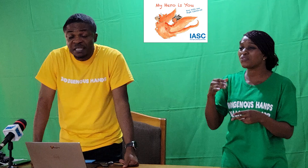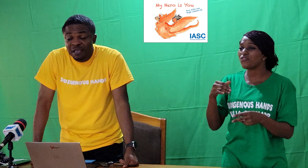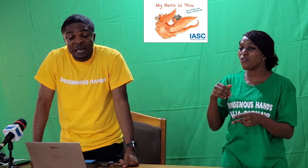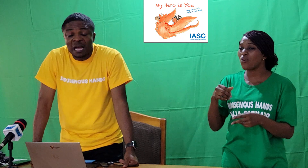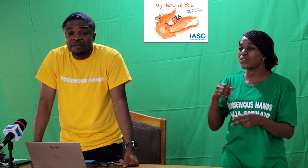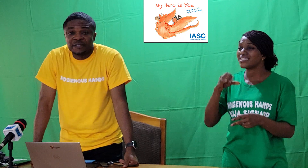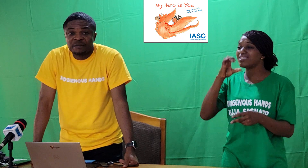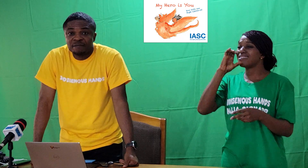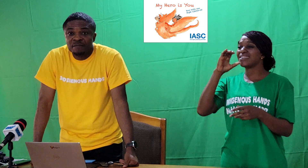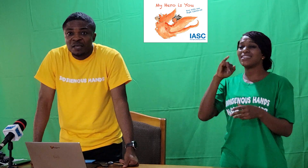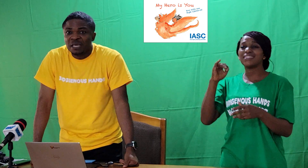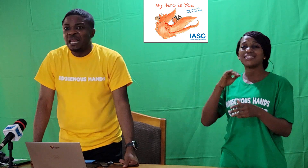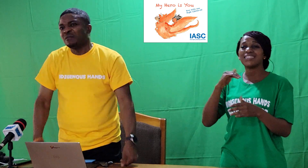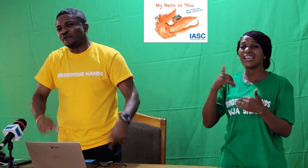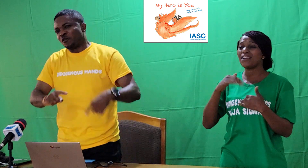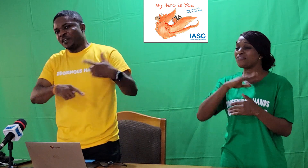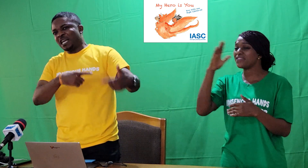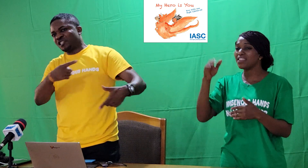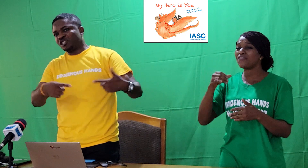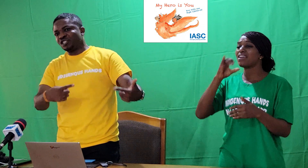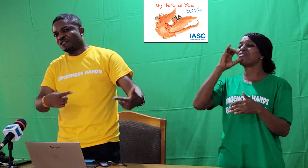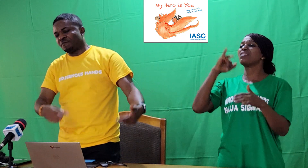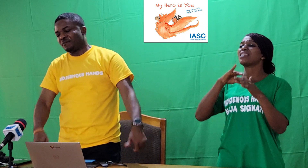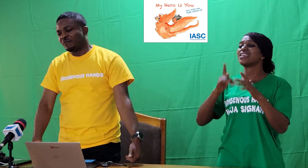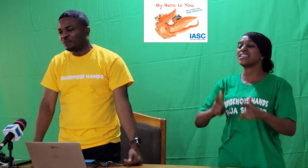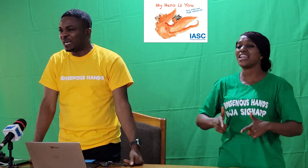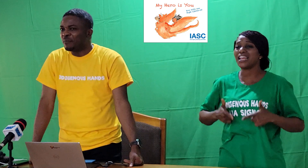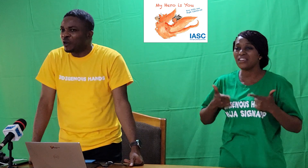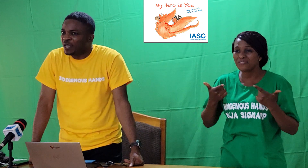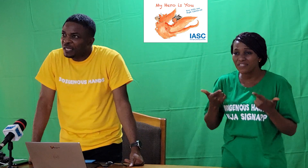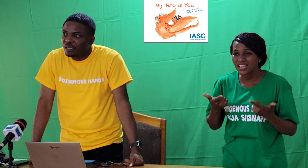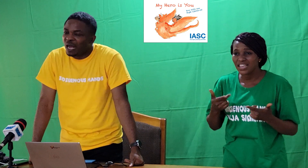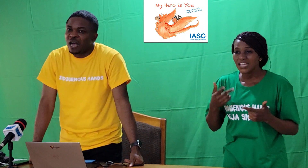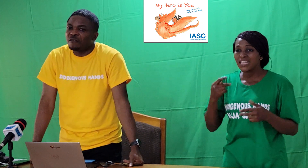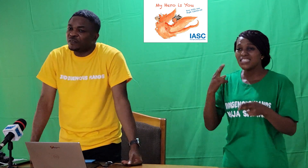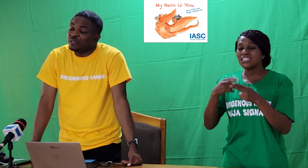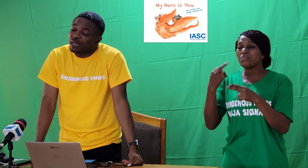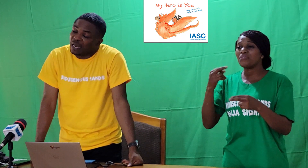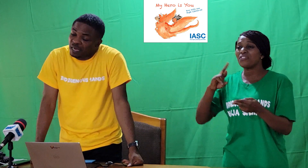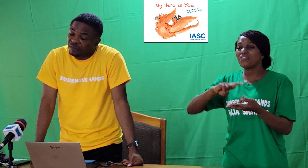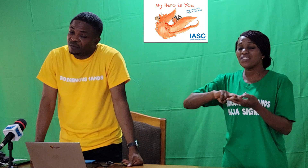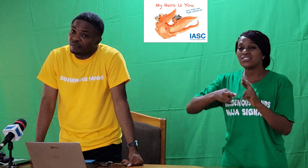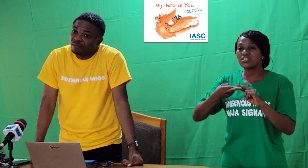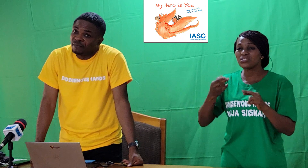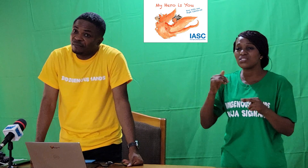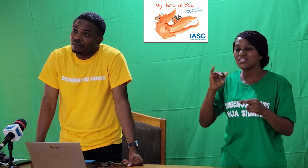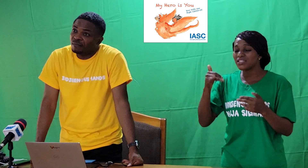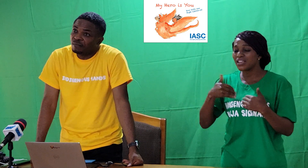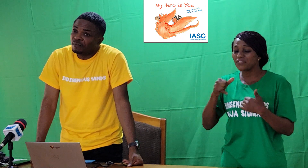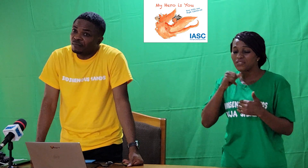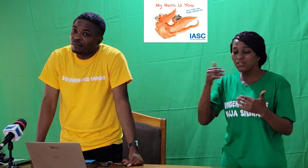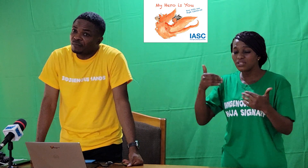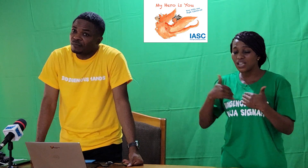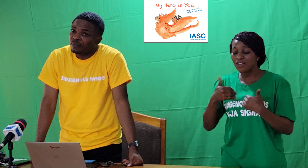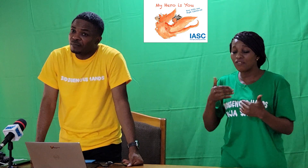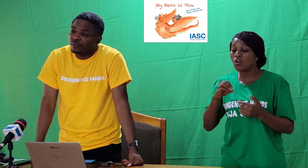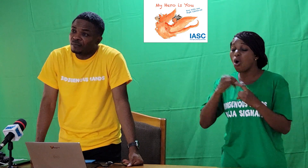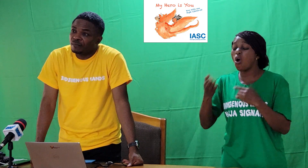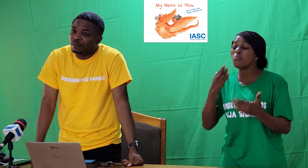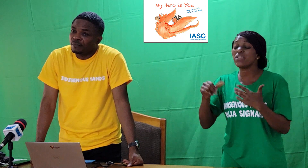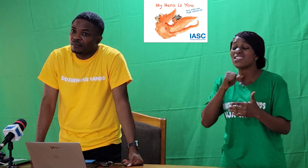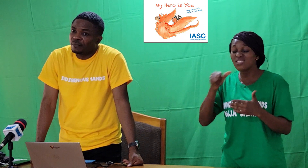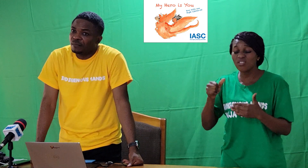not eat in their lives. The names for relationship that they may not have in their lives.